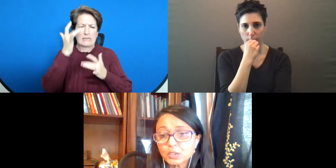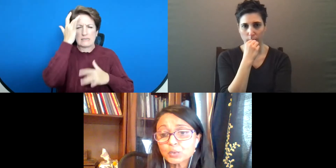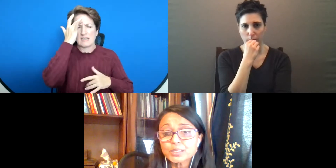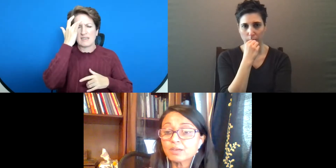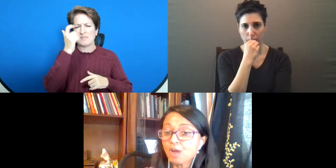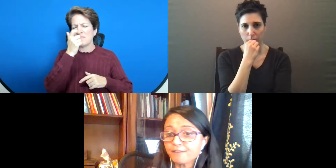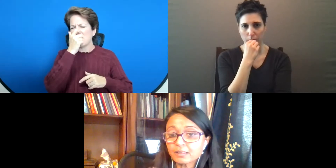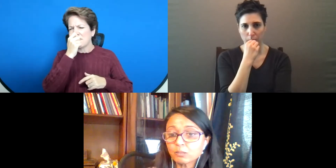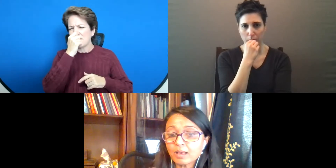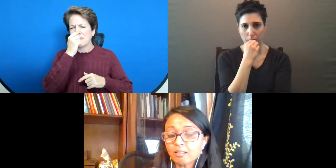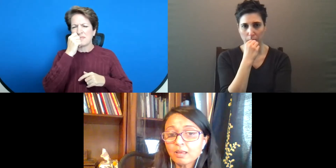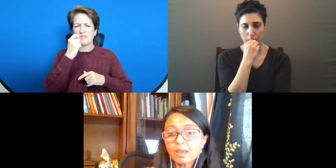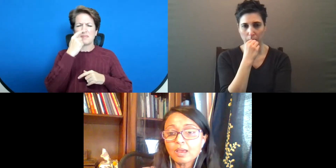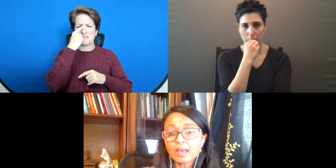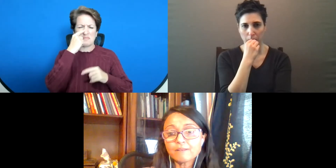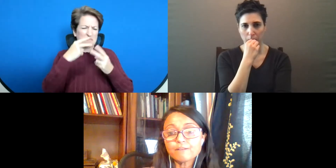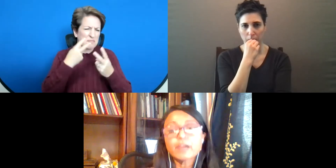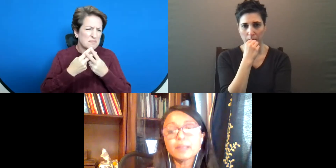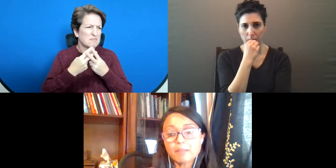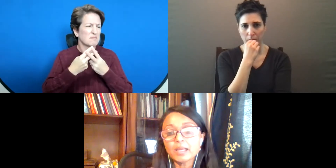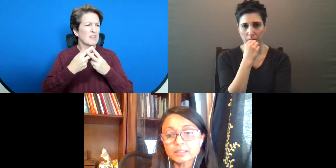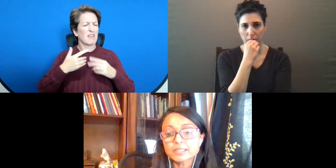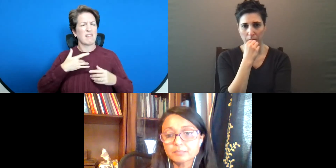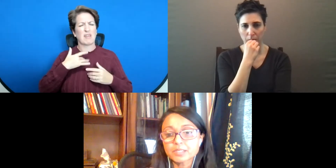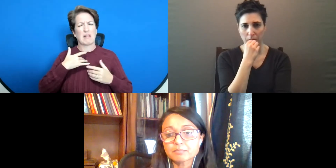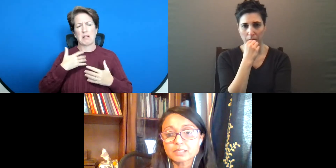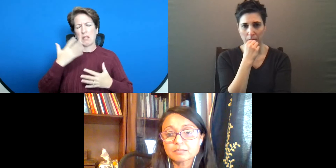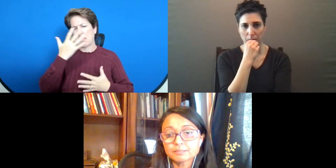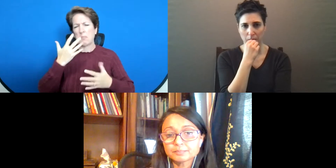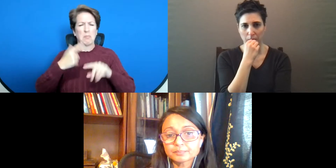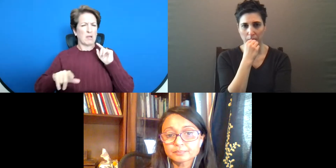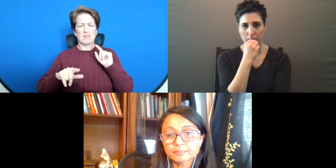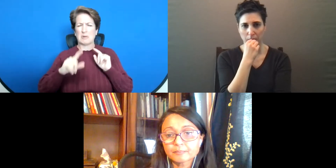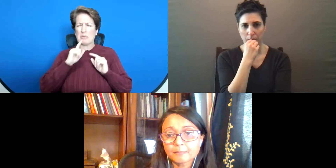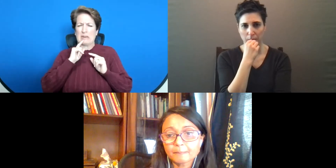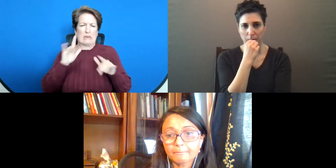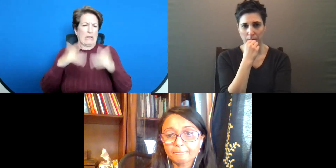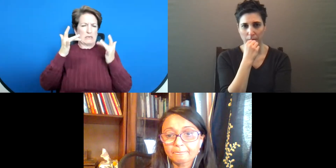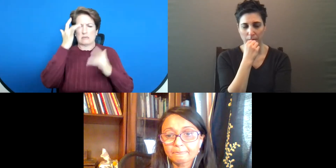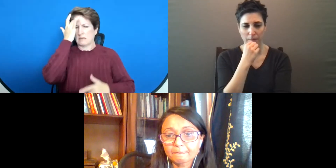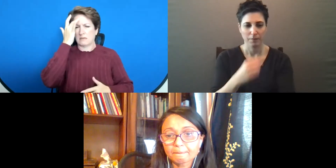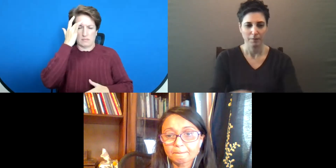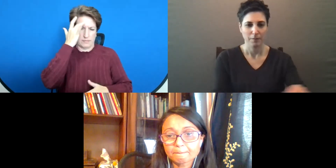nose, a stuffy nose, not feeling well, very mild symptoms.